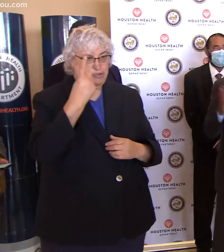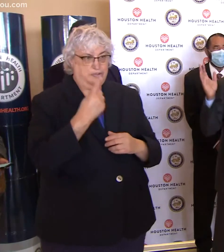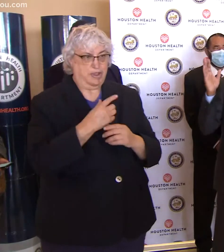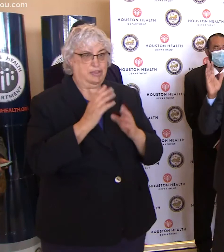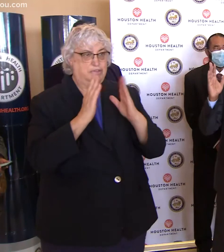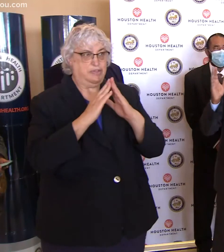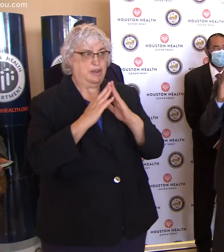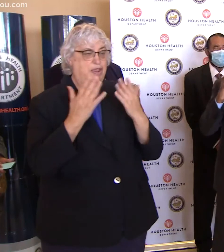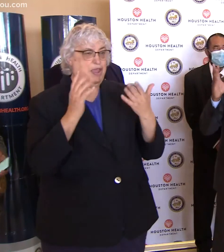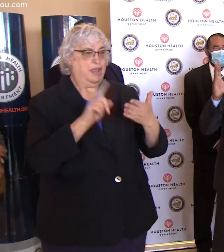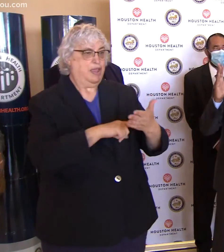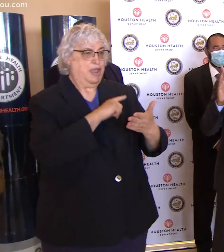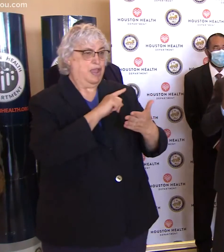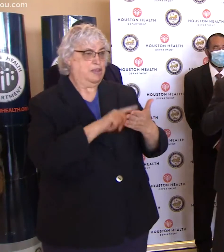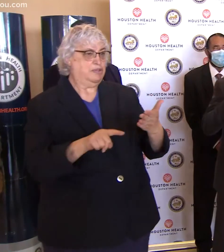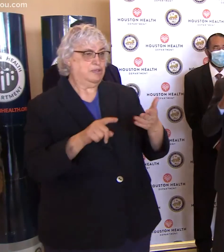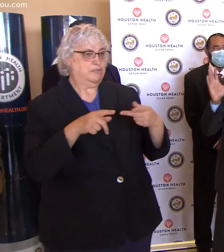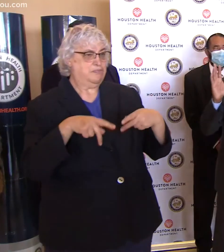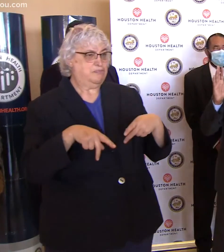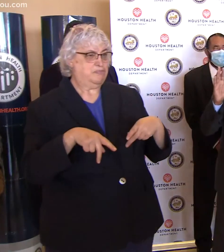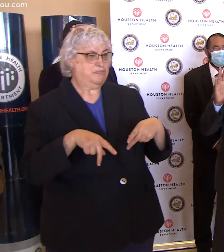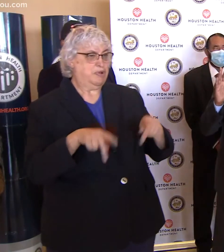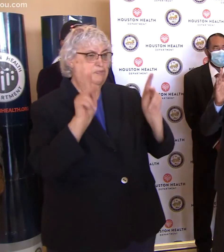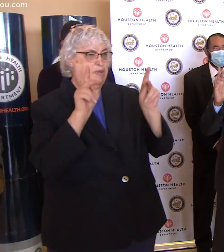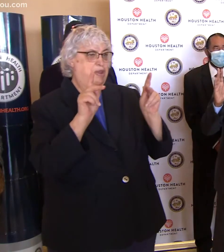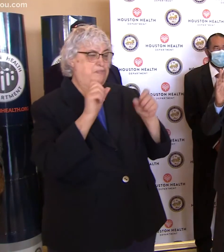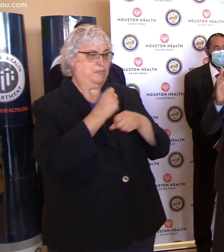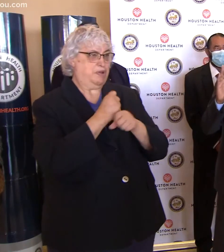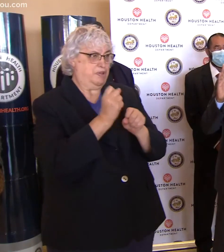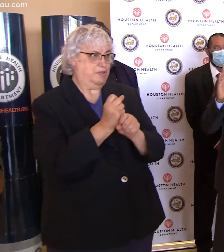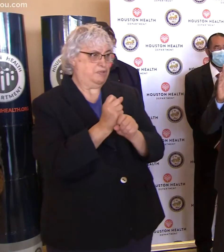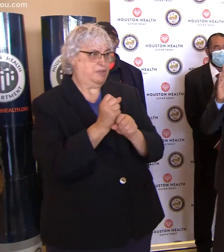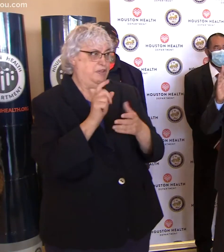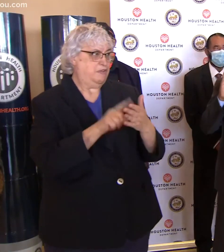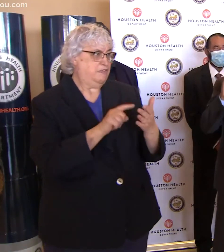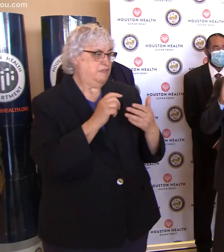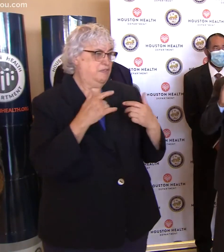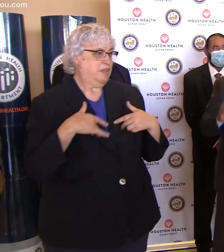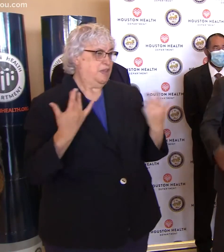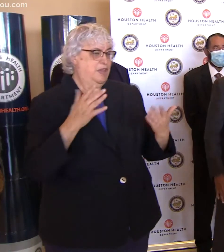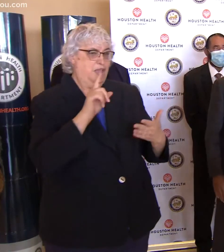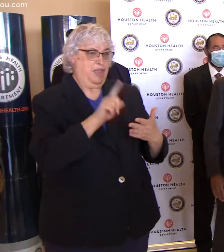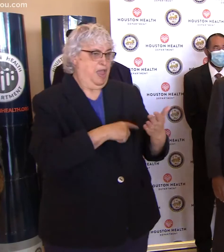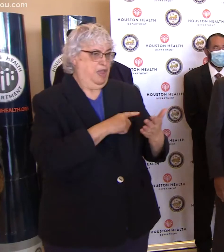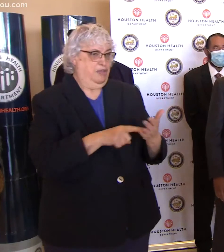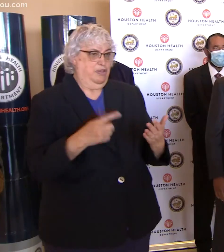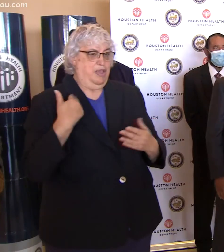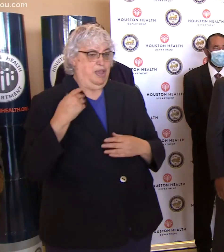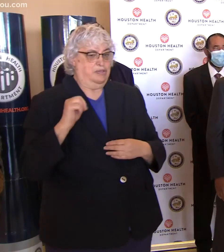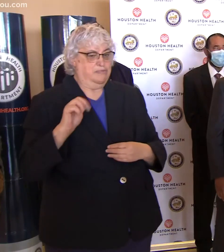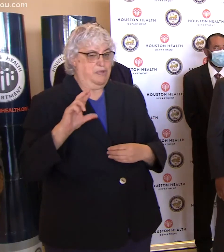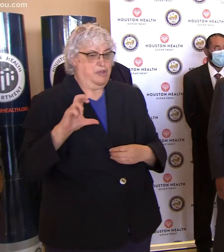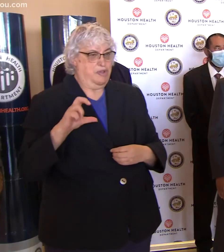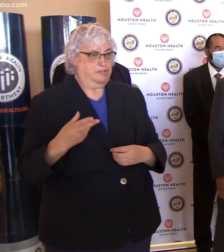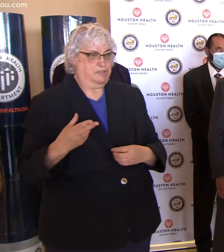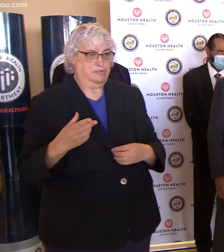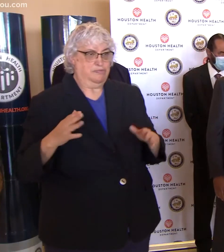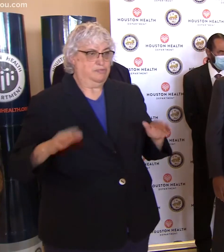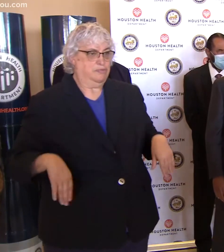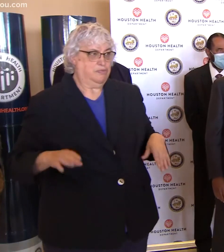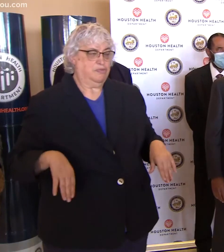has canceled all permitted produced events. We canceled those. I canceled those in March, and we really